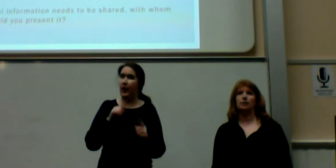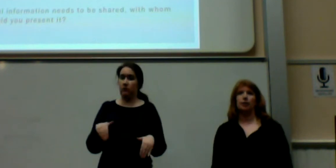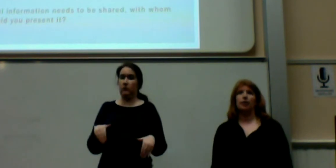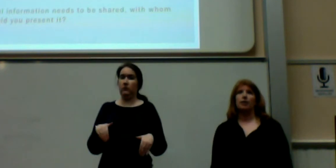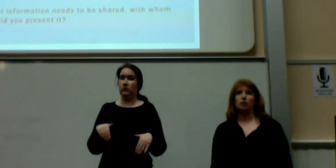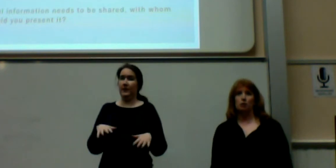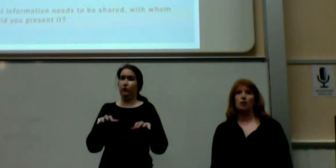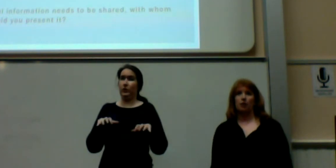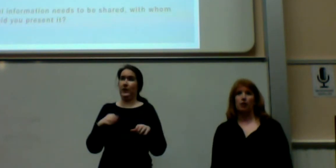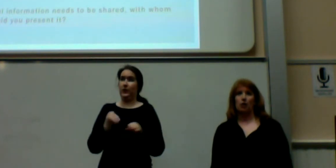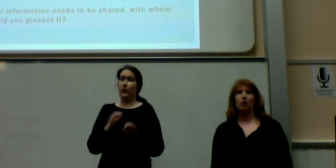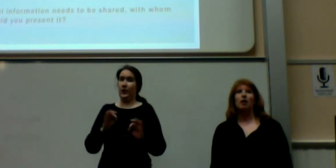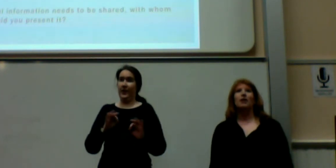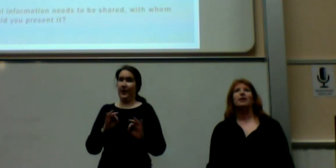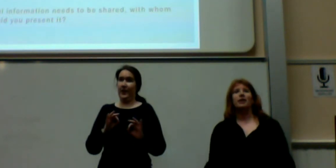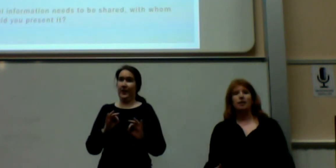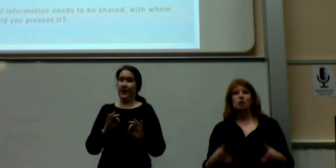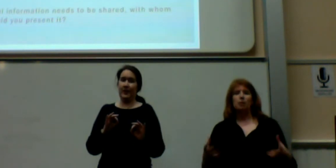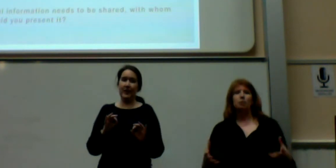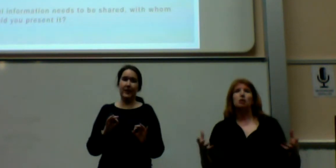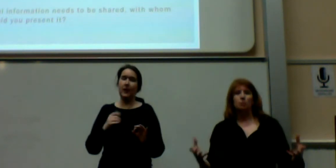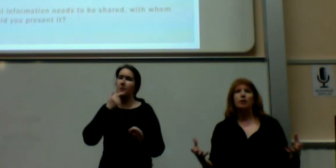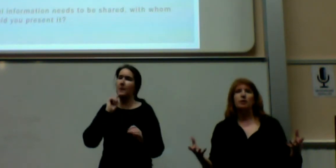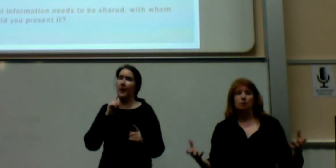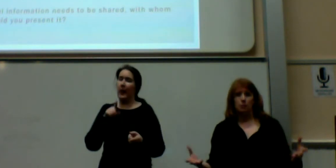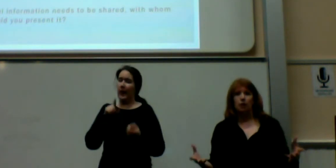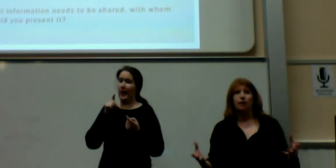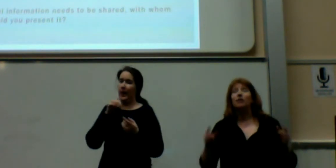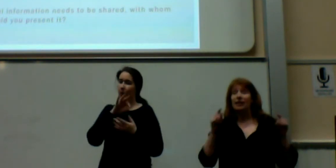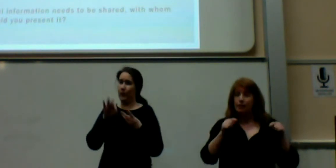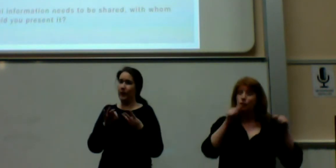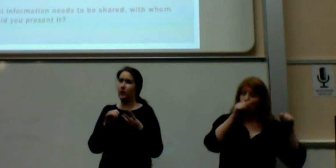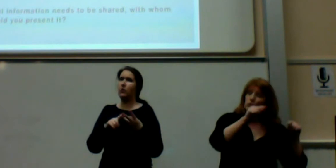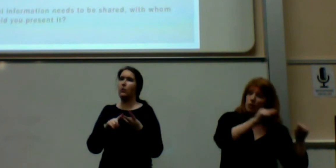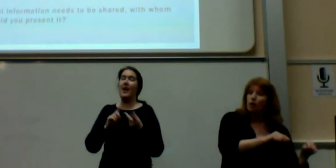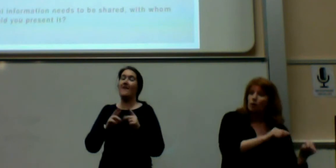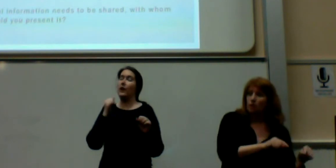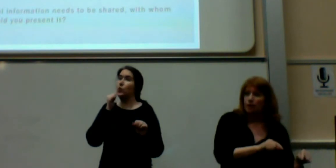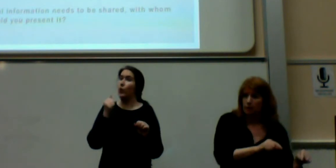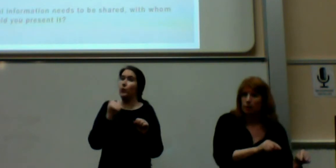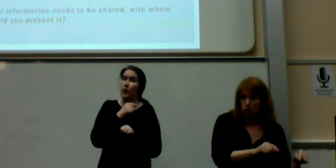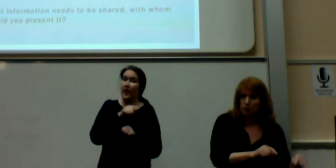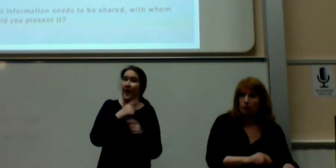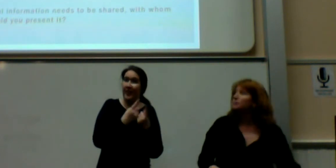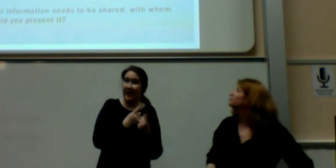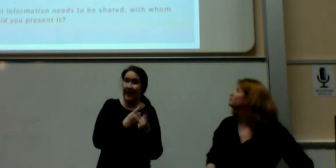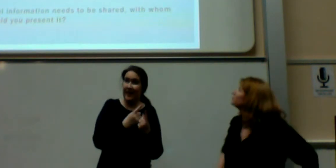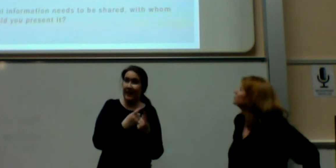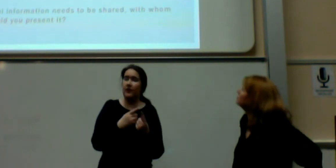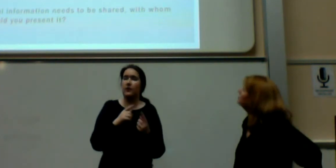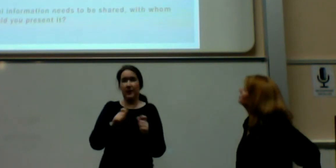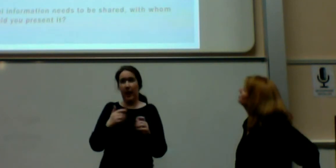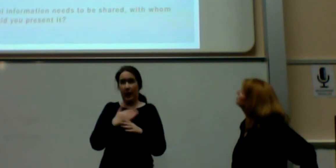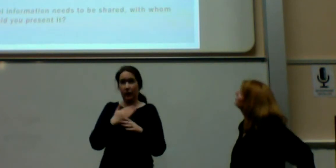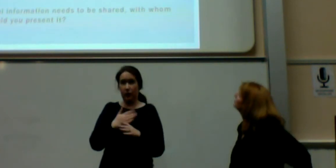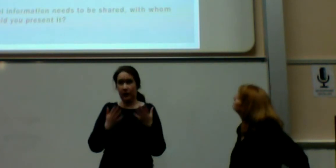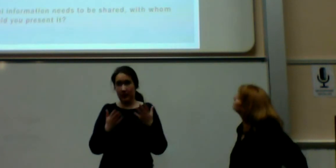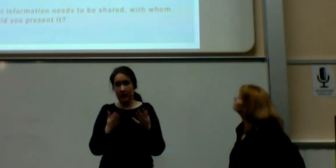still, to doing nothing at all? In essence, people interpreted it to mean, if I didn't do this other thing, I think is right.